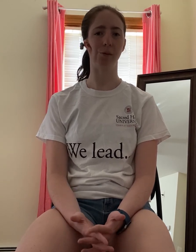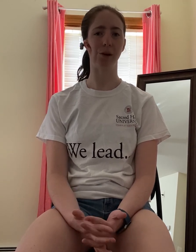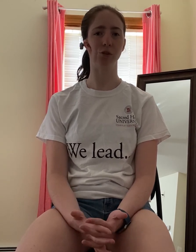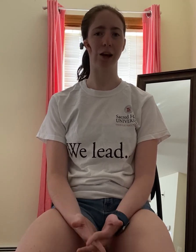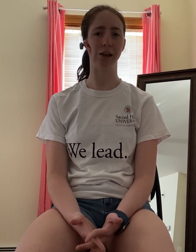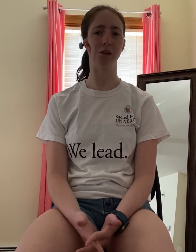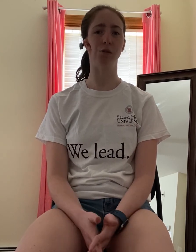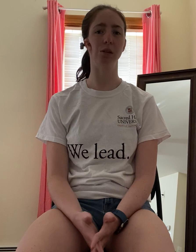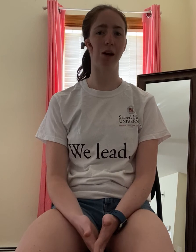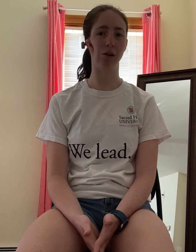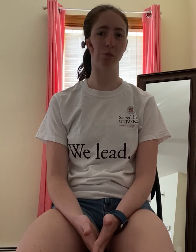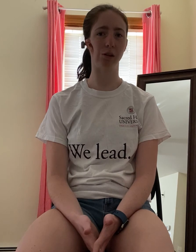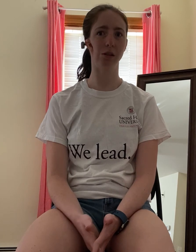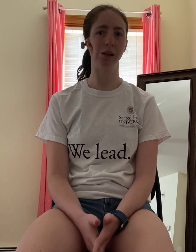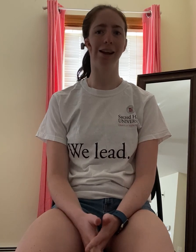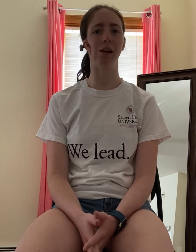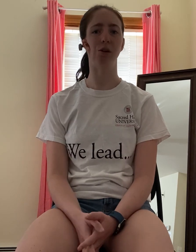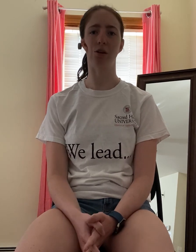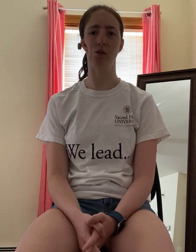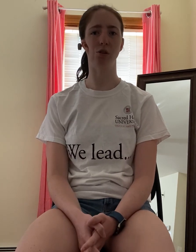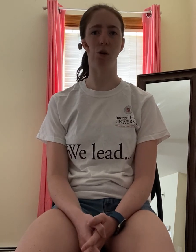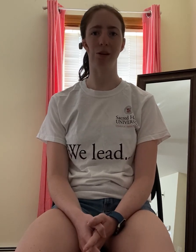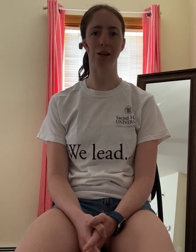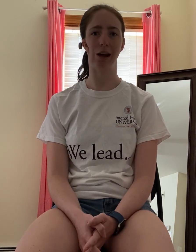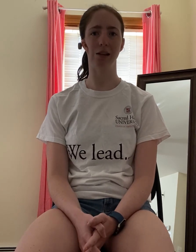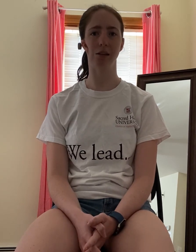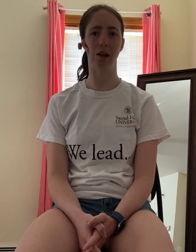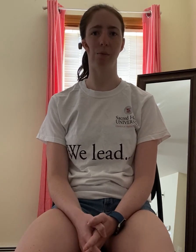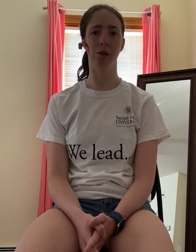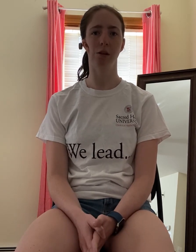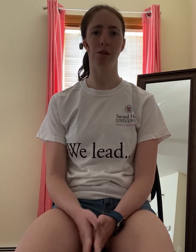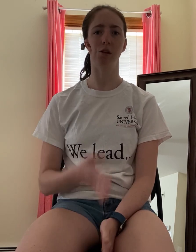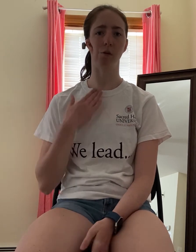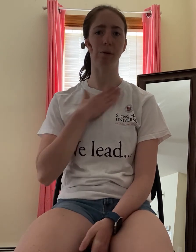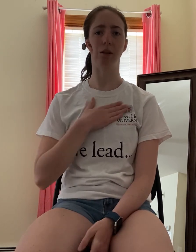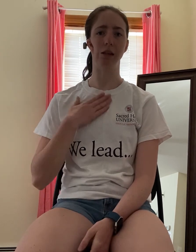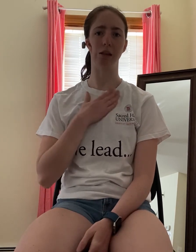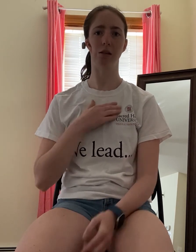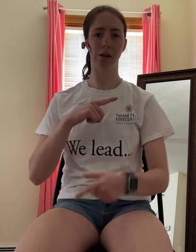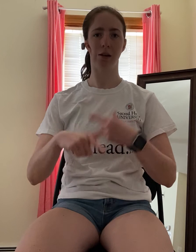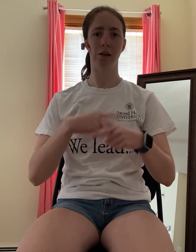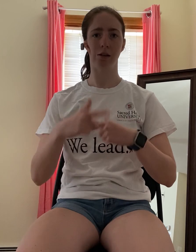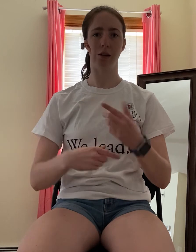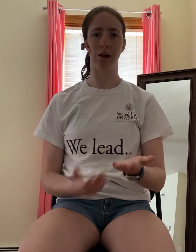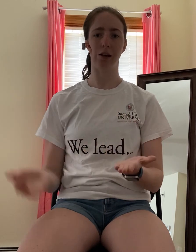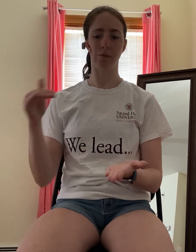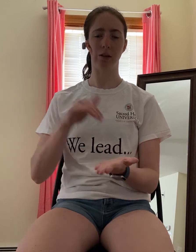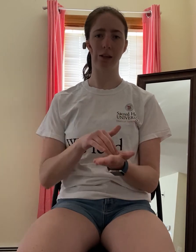with trying to sound out the words. And you can also just always ask them to please sign